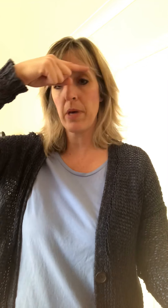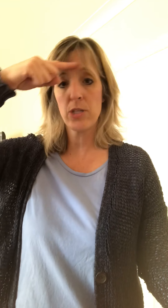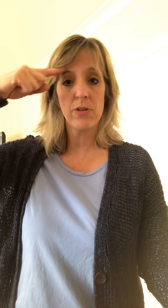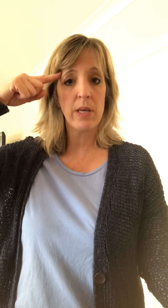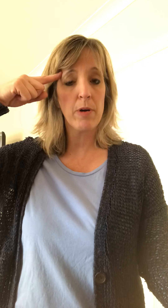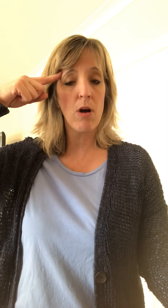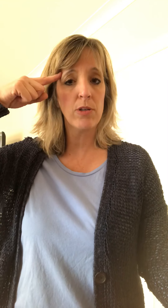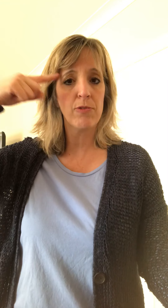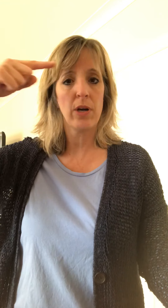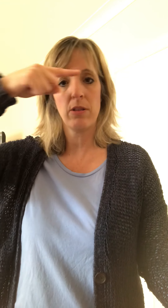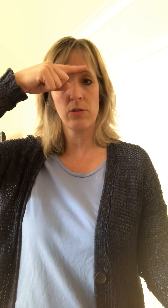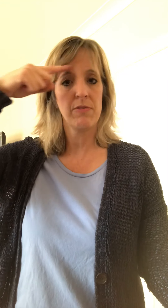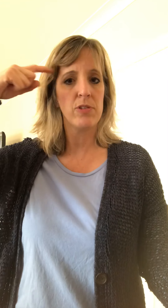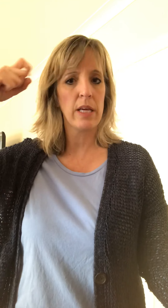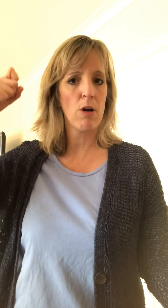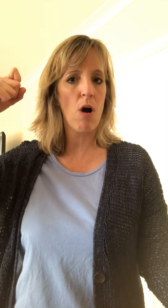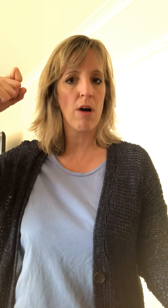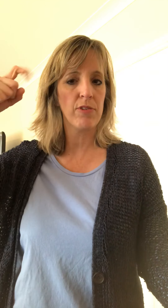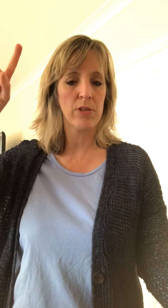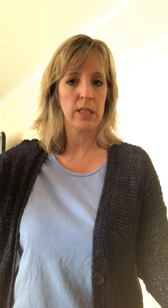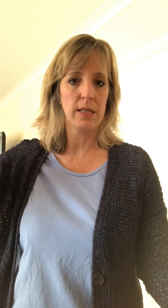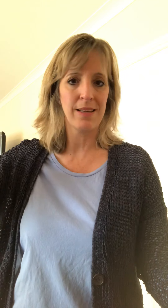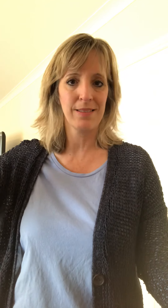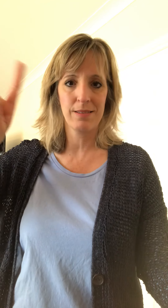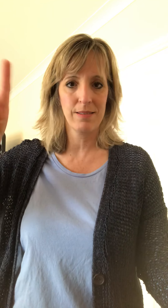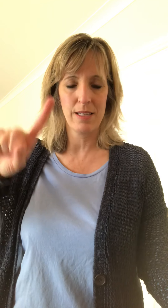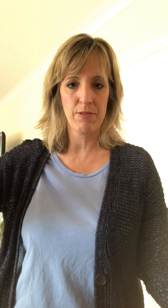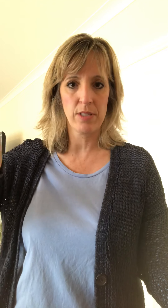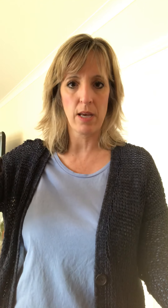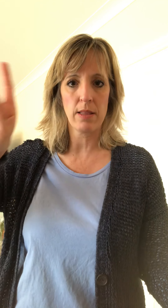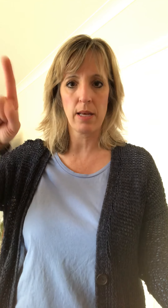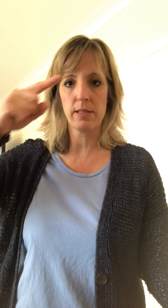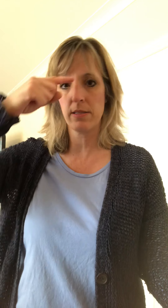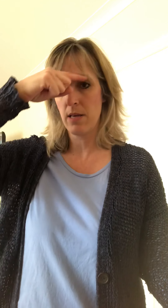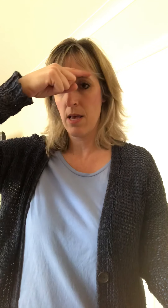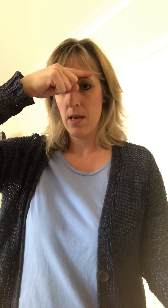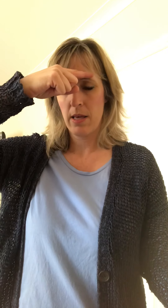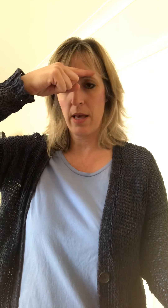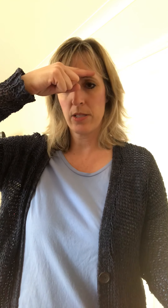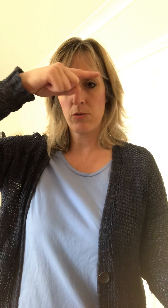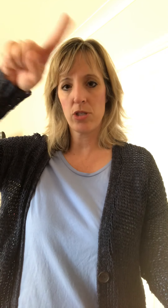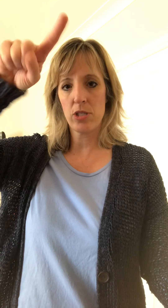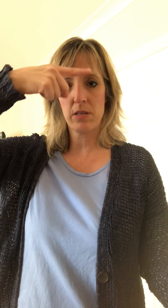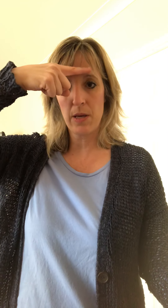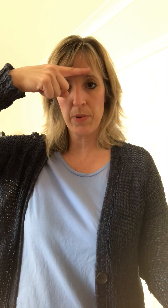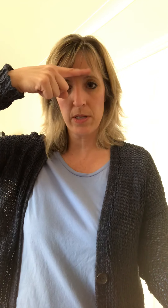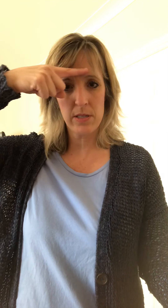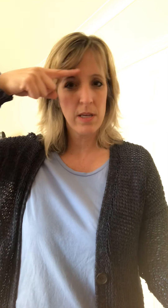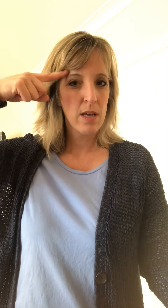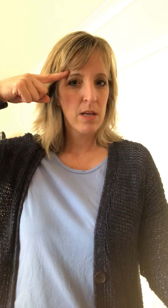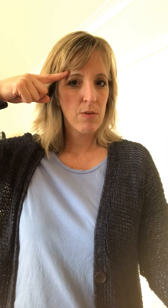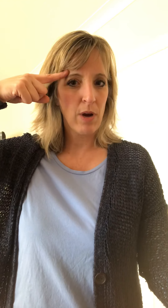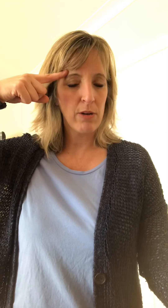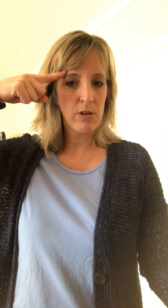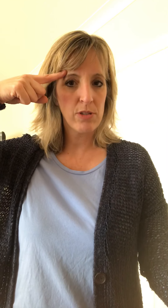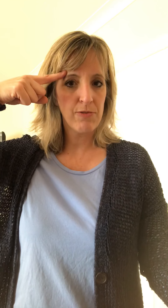sure you keep it on your forehead though, because if you take it off and crooked, that's like a different sign. That's, okay, so just keep it right across your